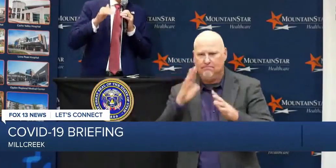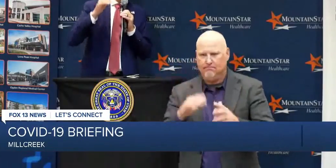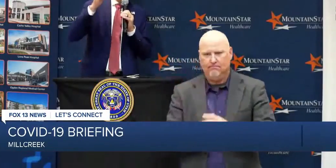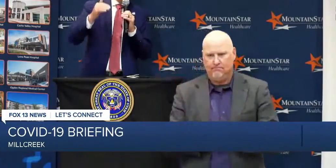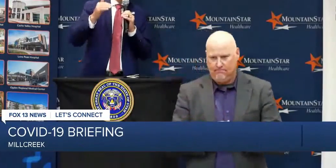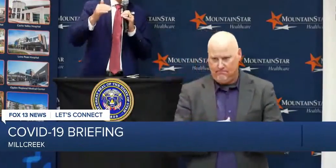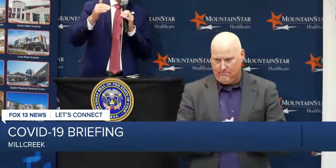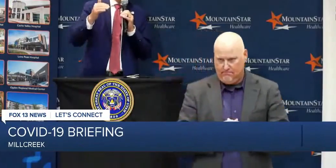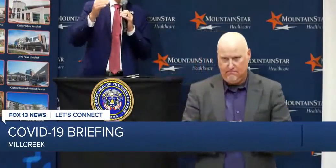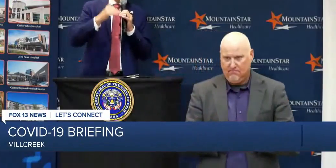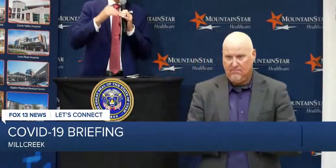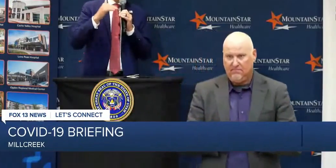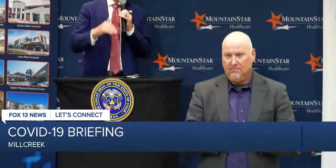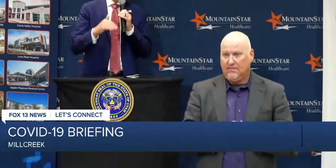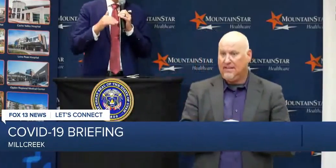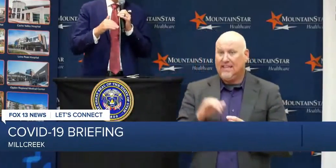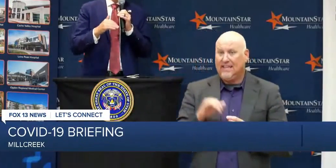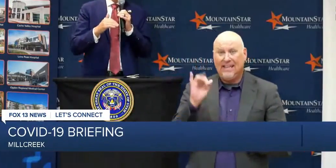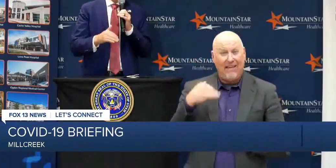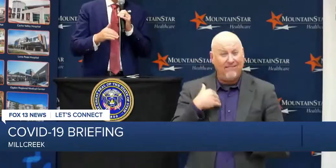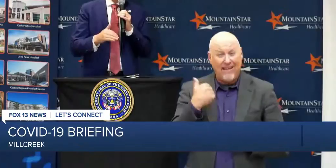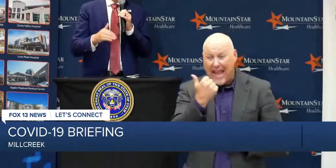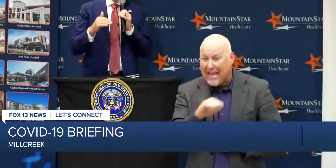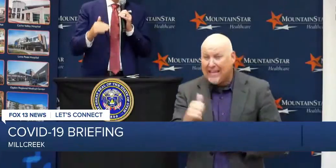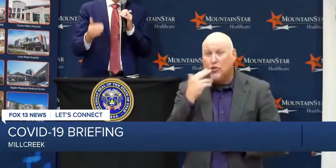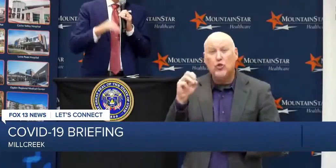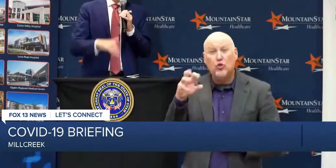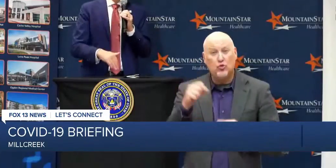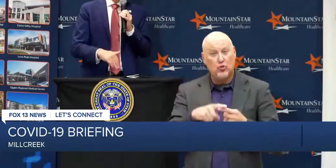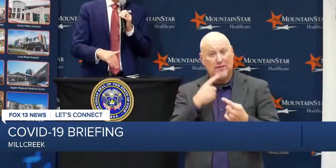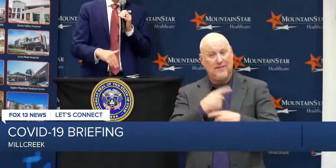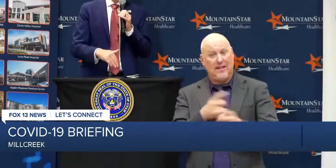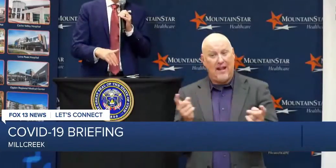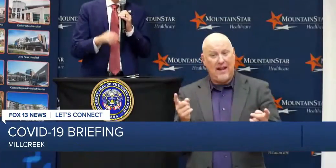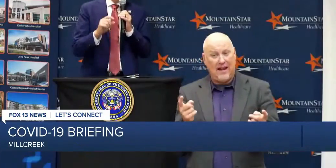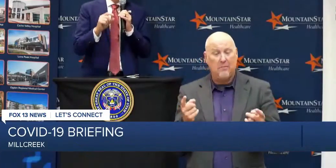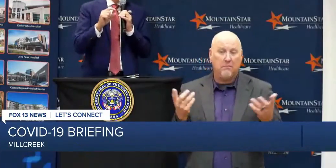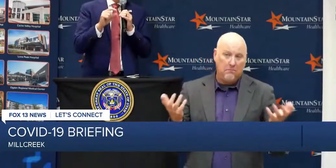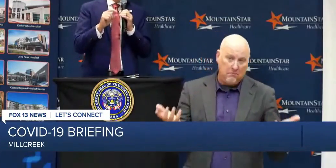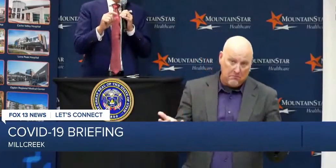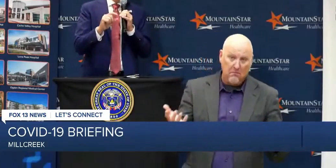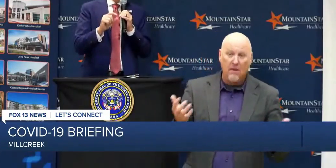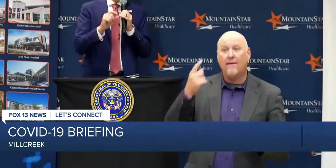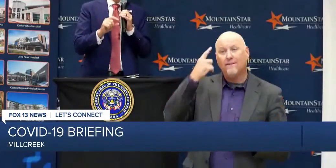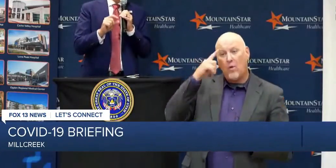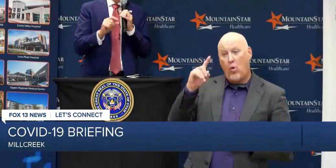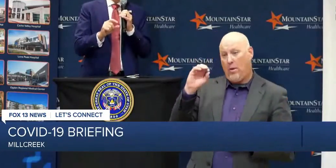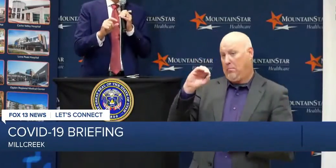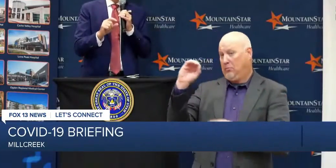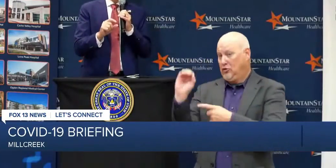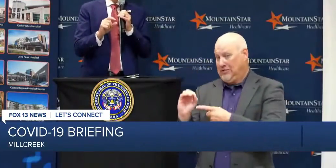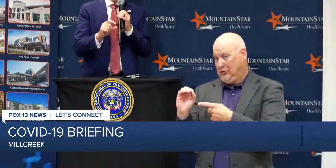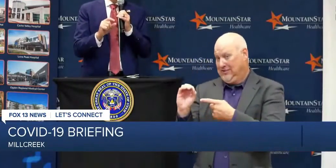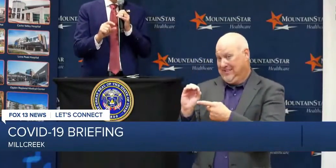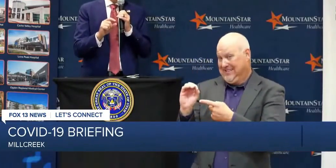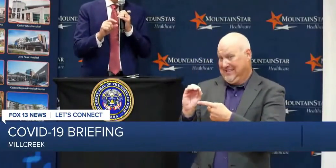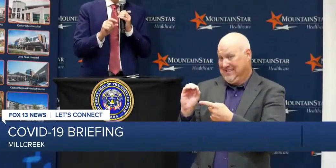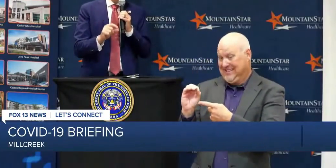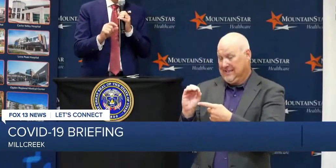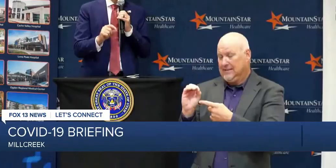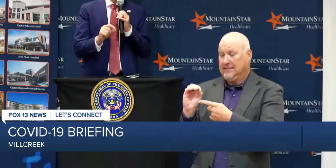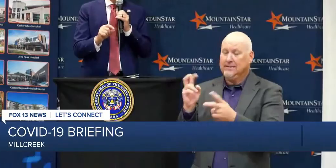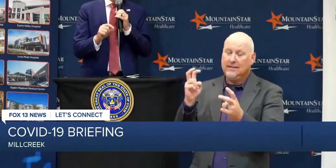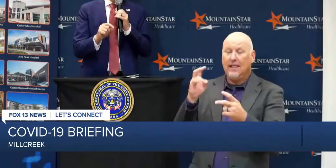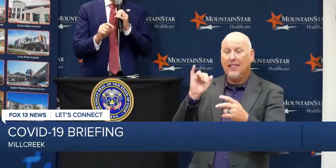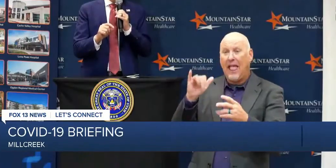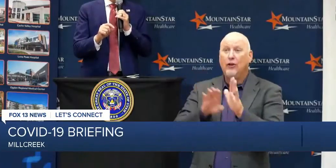as a percent increase over the last 14 days, Utah's at the bottom. So we've seen about a 40% increase over the last